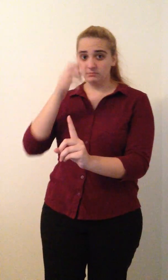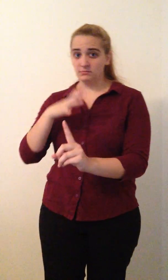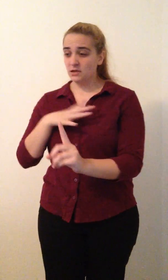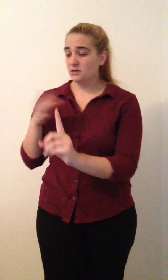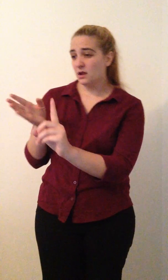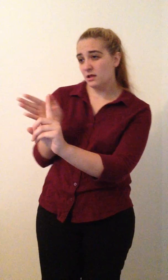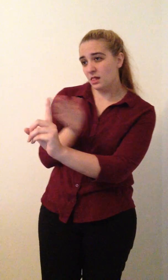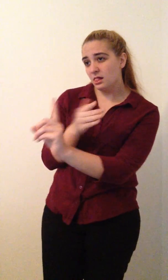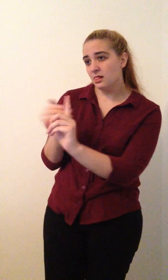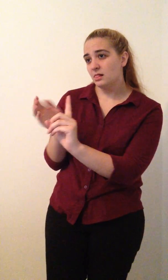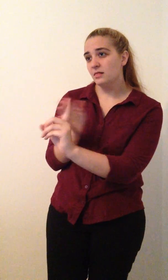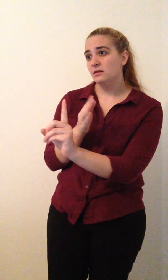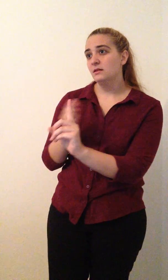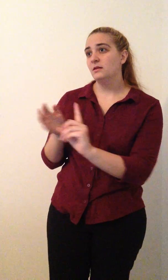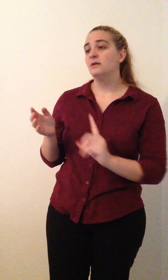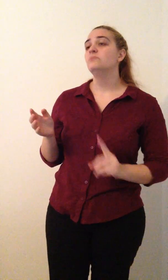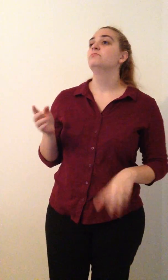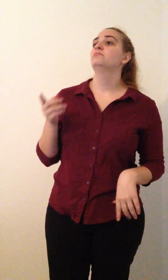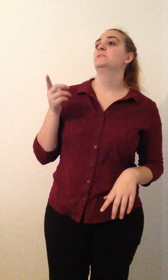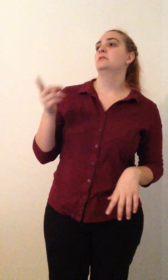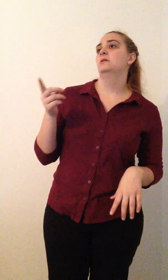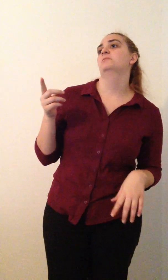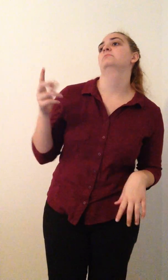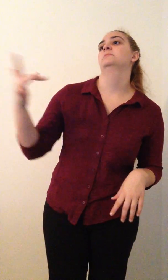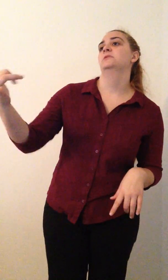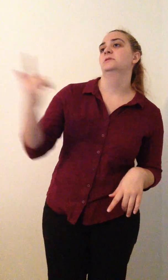what they do is they get